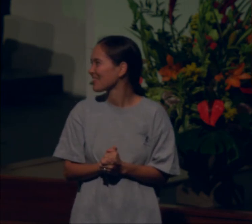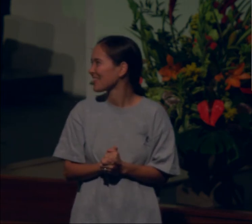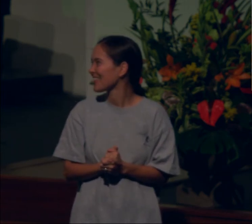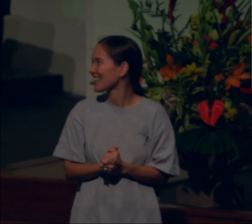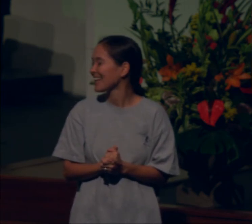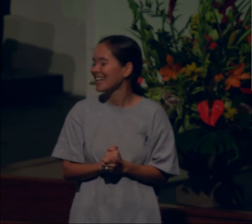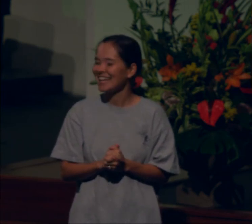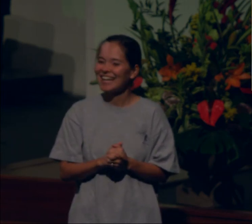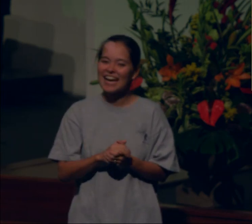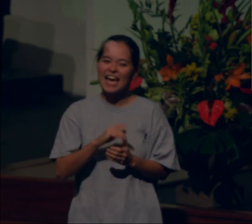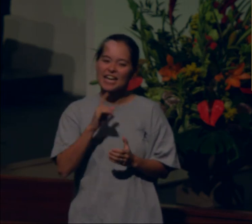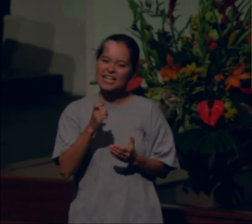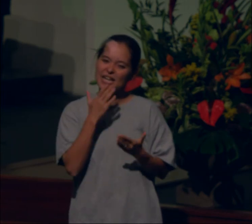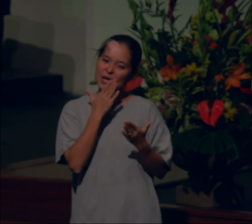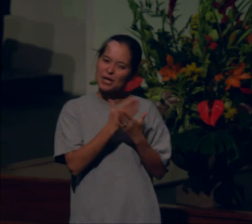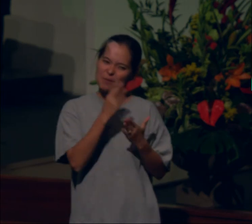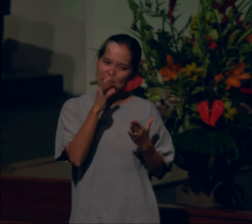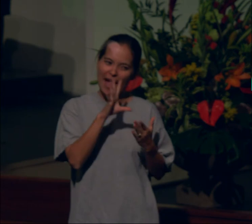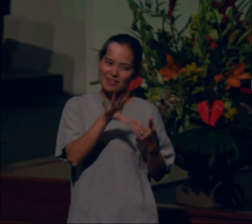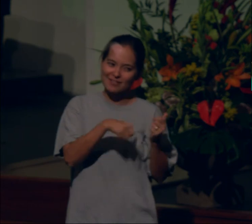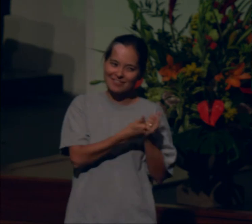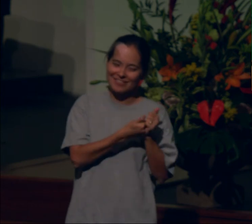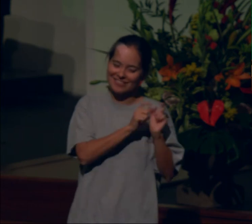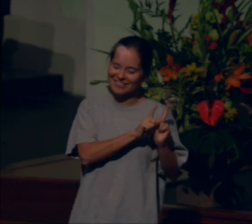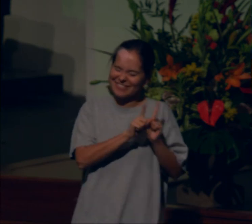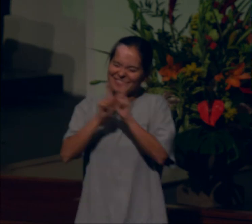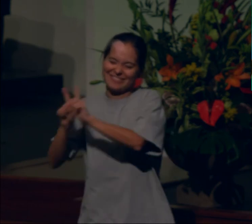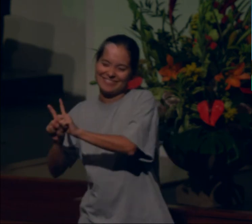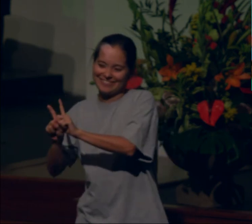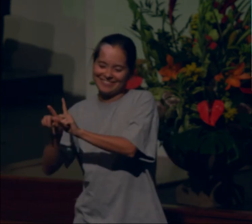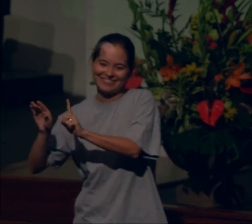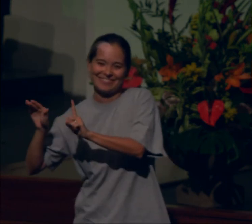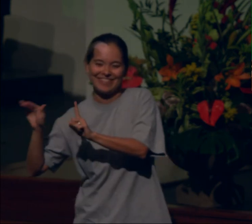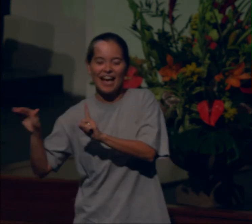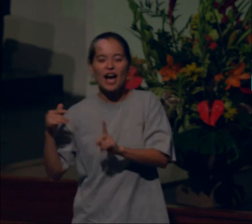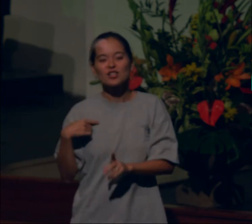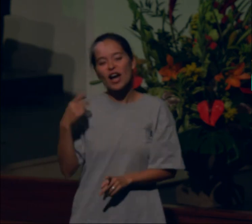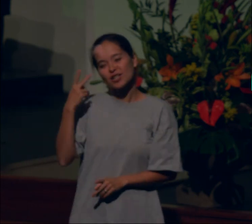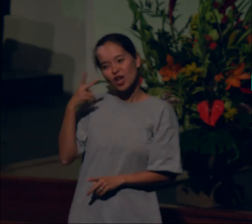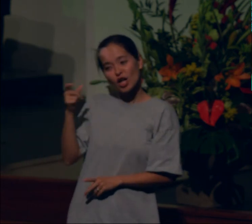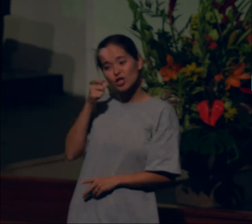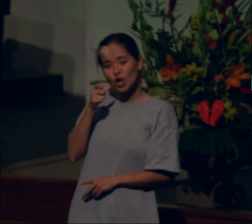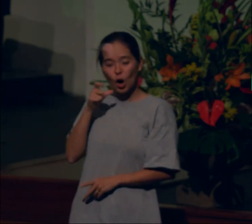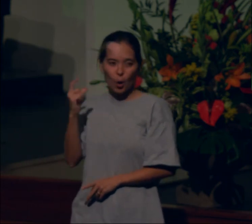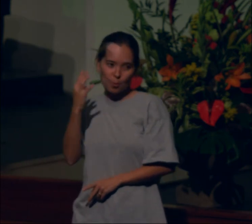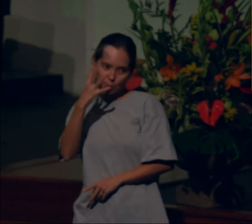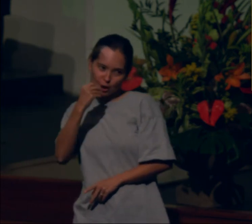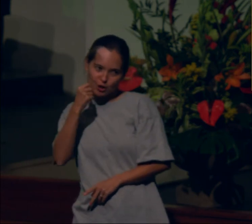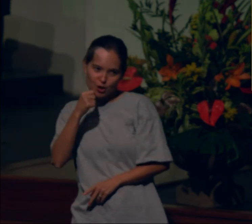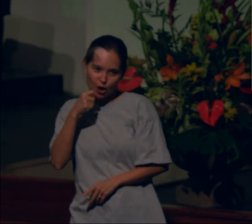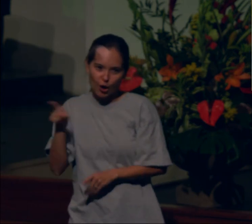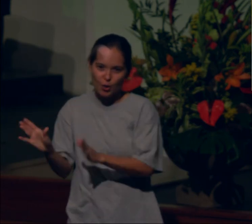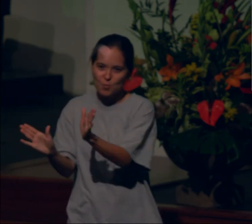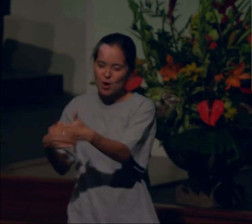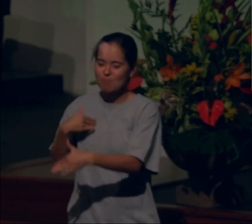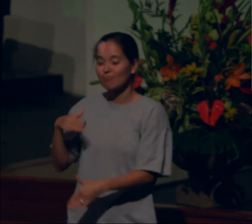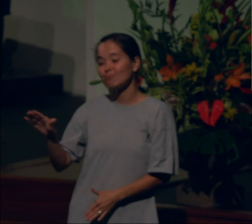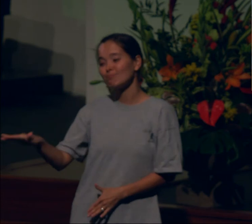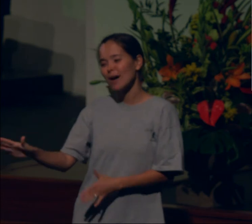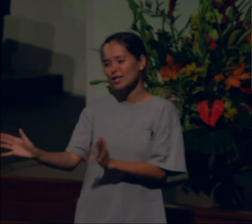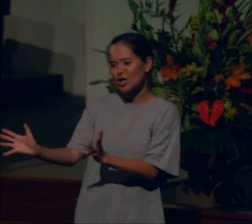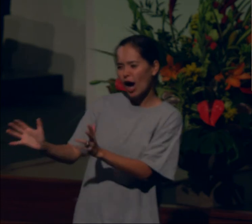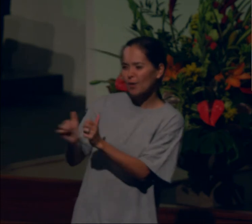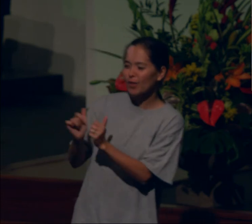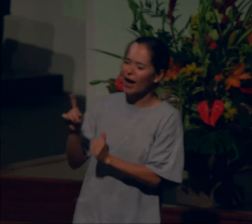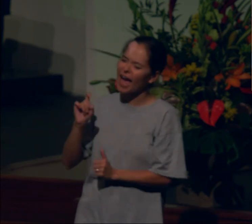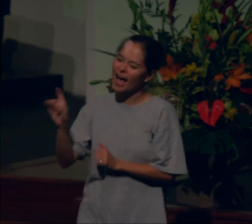You just need a good wingman. It's a pastor. And you'll be all right. So I went and found this girl. I thought she was the prettiest girl in the room. I walked up to her, started talking to her, and